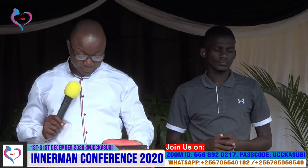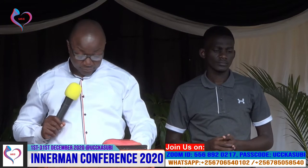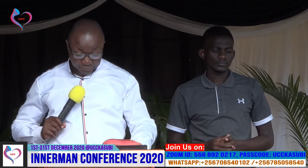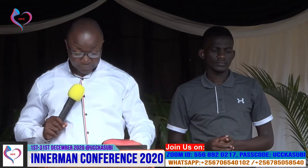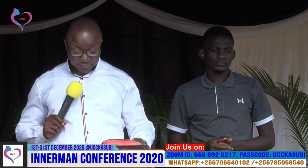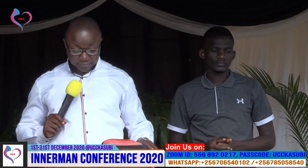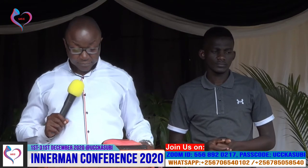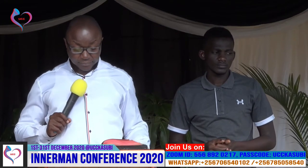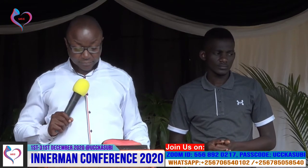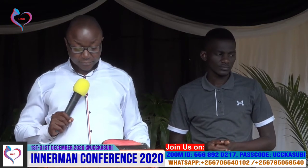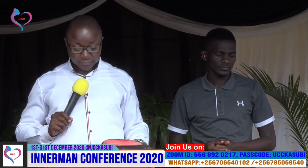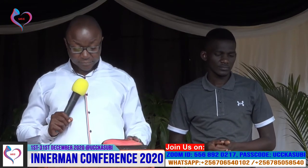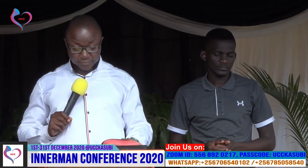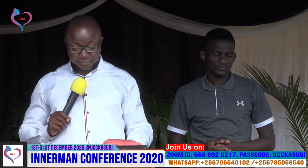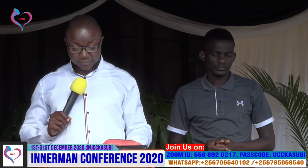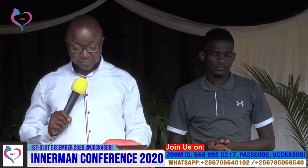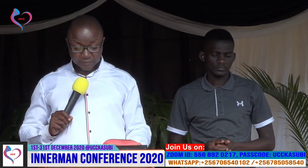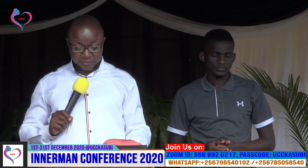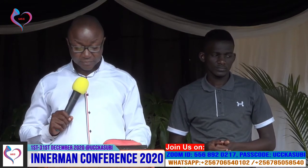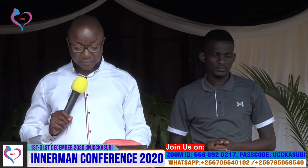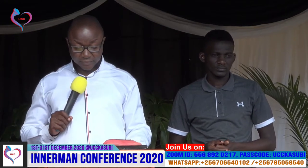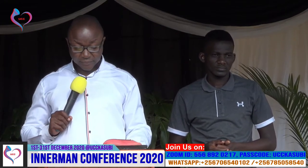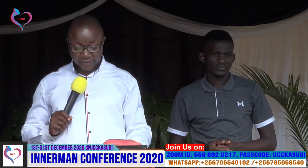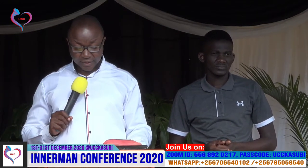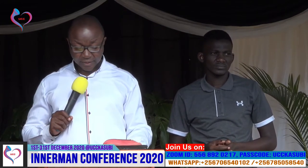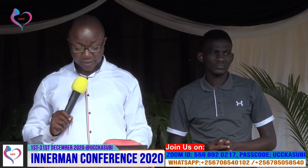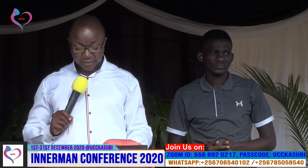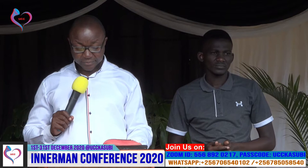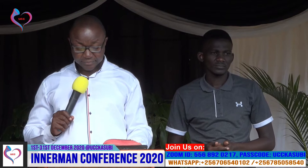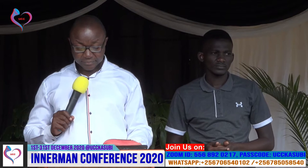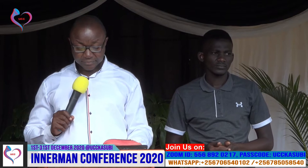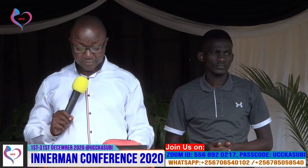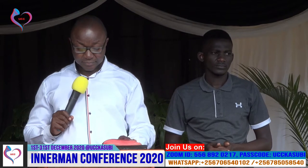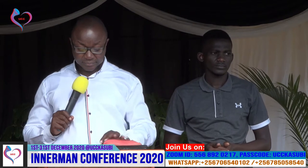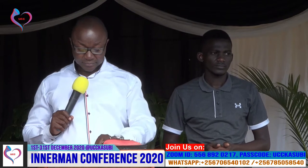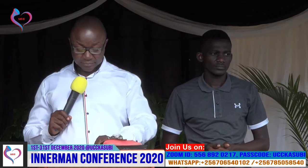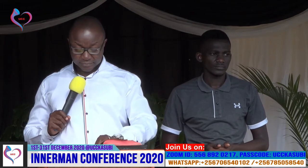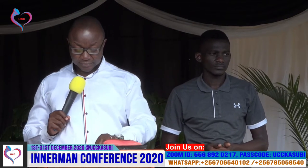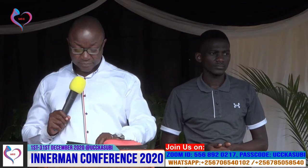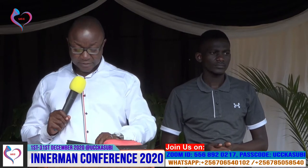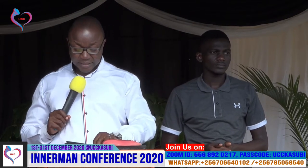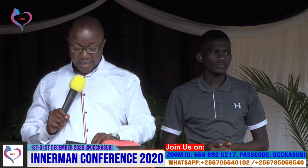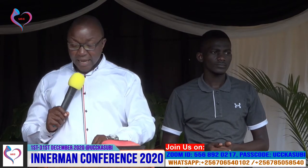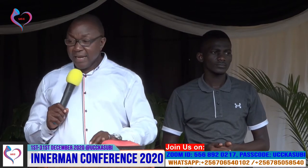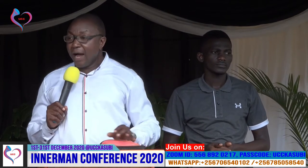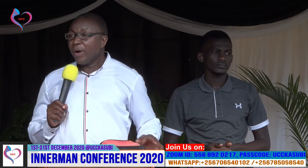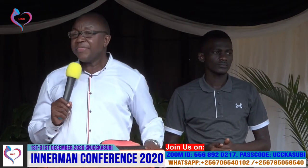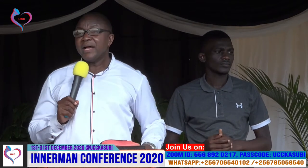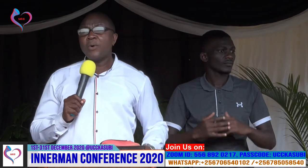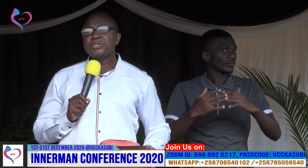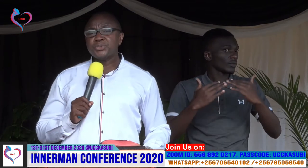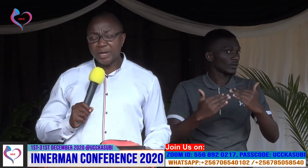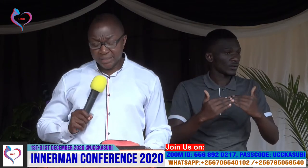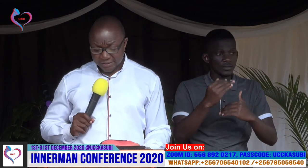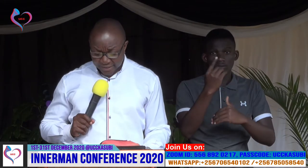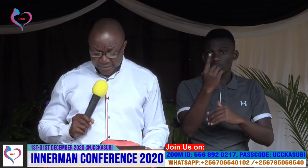misango. Buli muntu awewe beyakola mumbiri ngabwe yakola obabirunji obabibi. Now, one thing